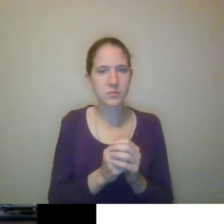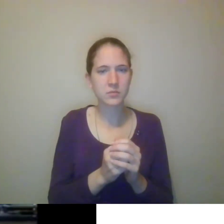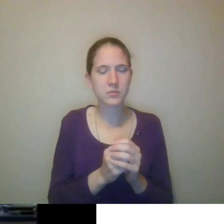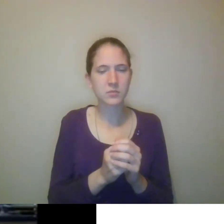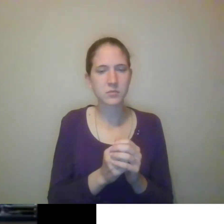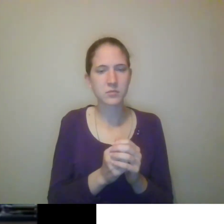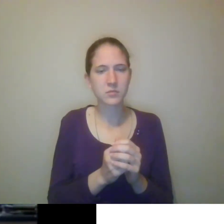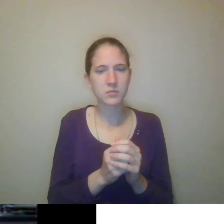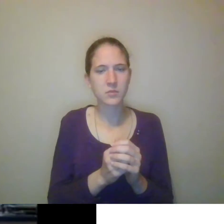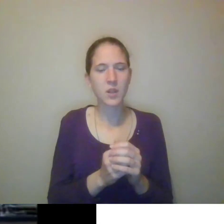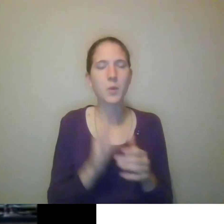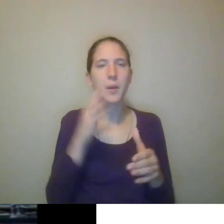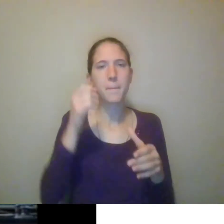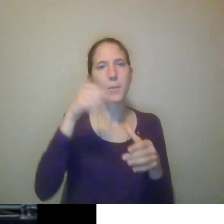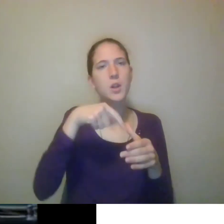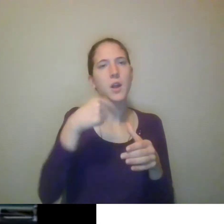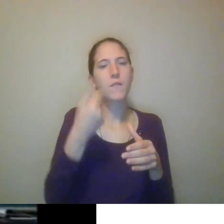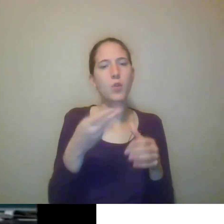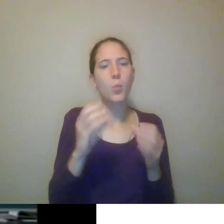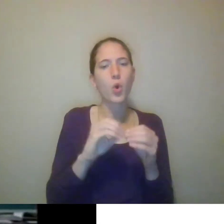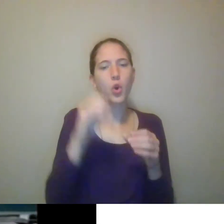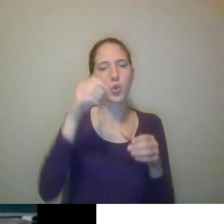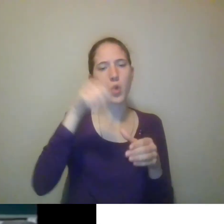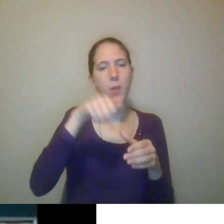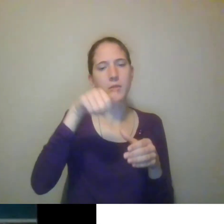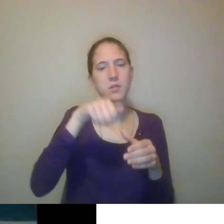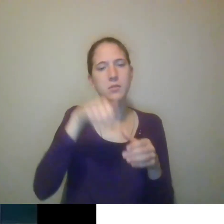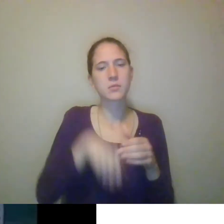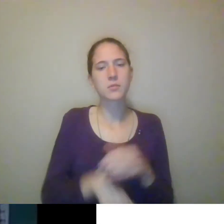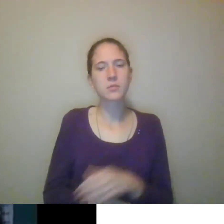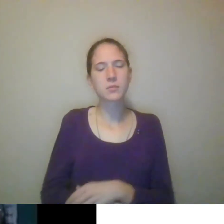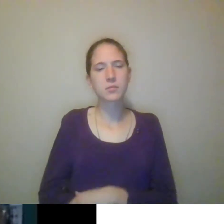let's have somebody. Let me do this. Let me add a couple more drops.